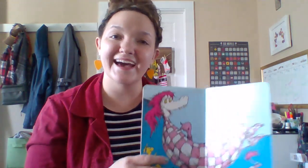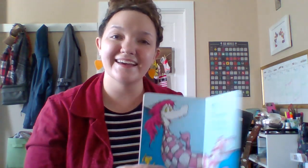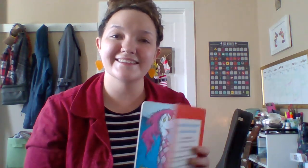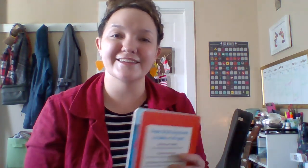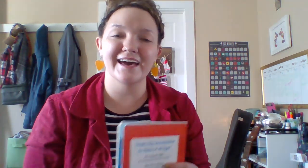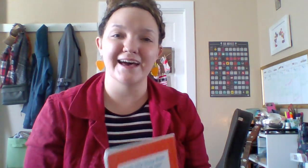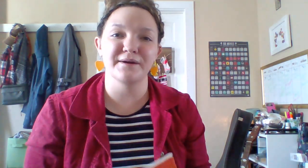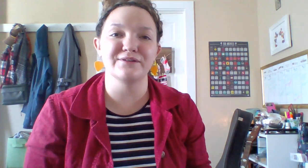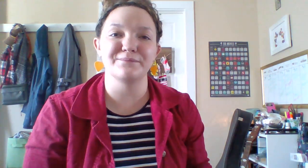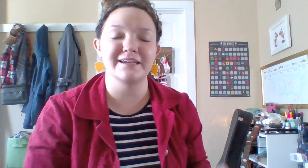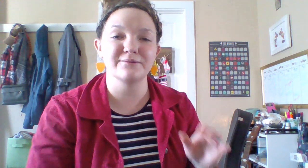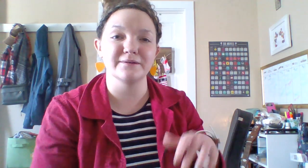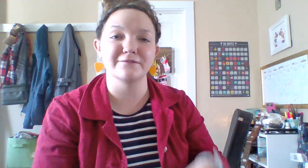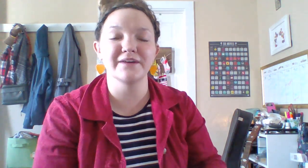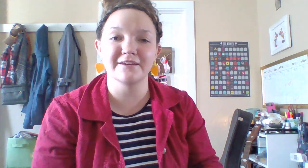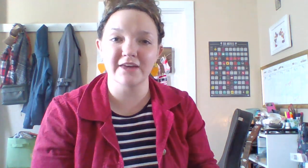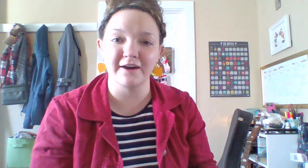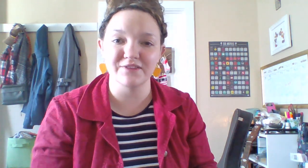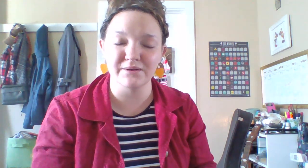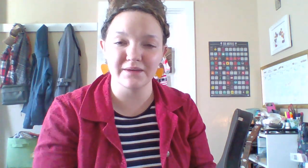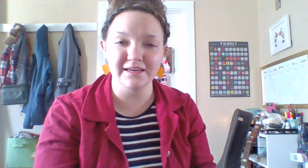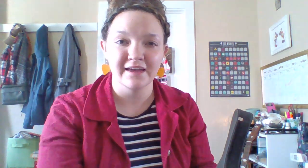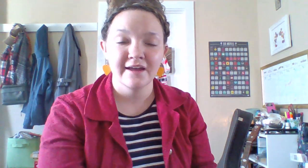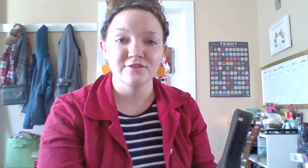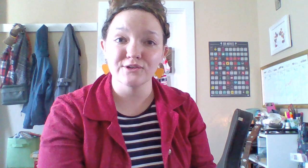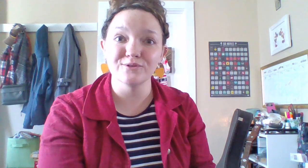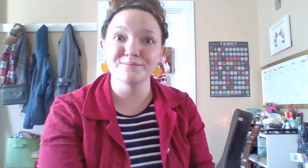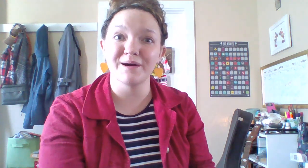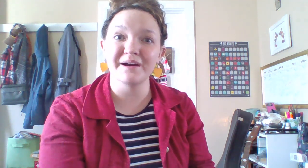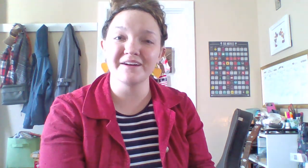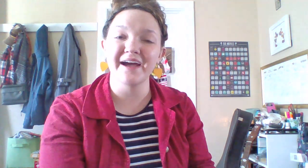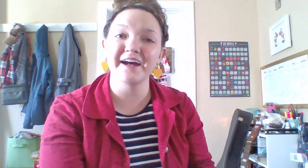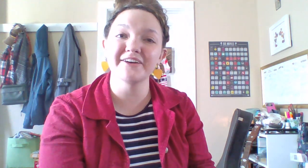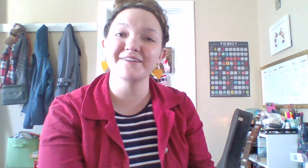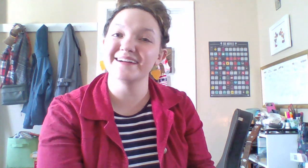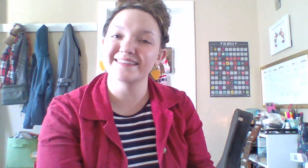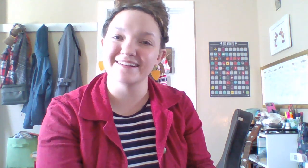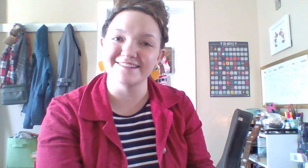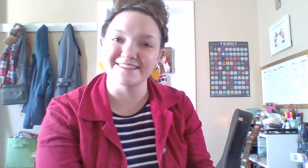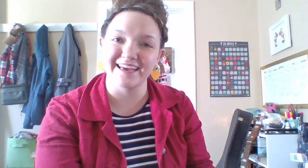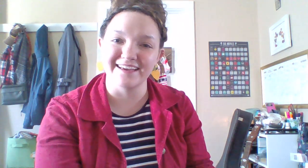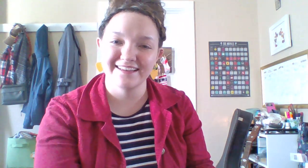Nice job, everybody. We will finish out the week tomorrow. Have a great Thursday.